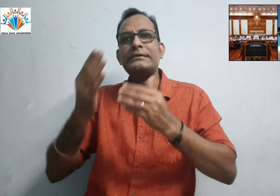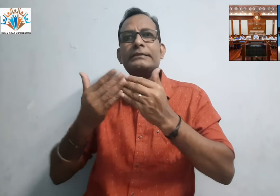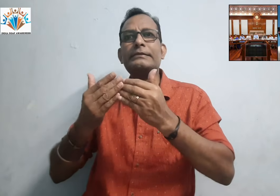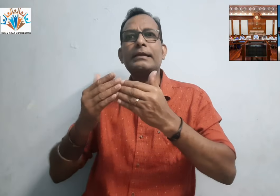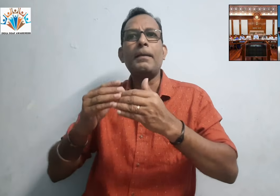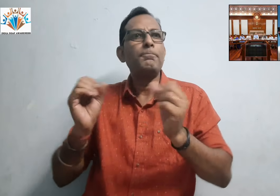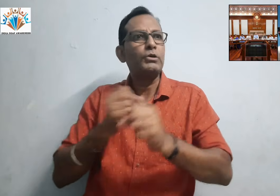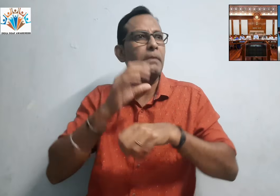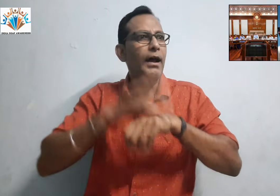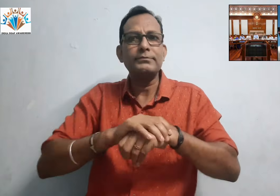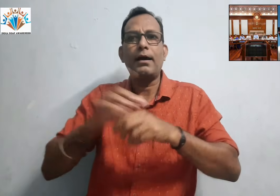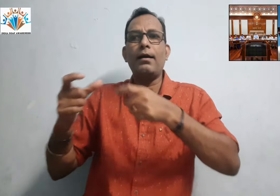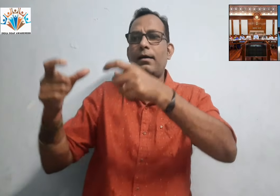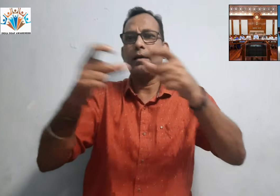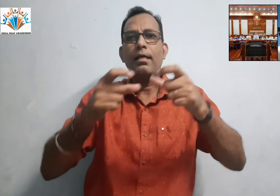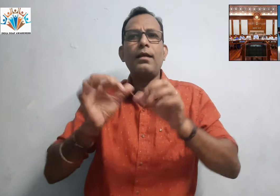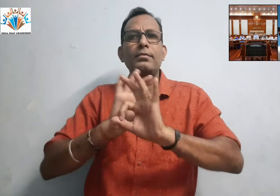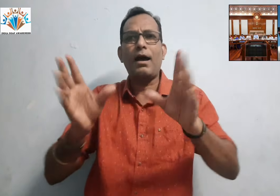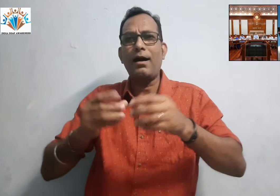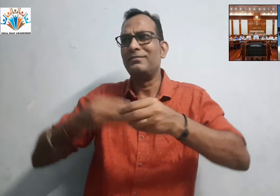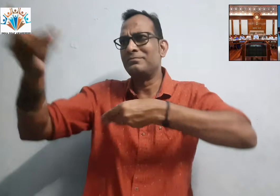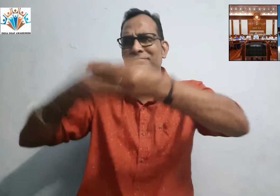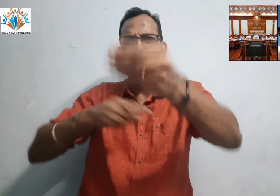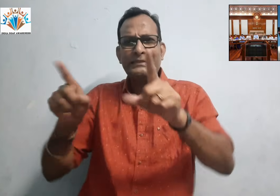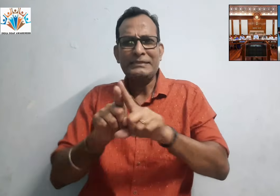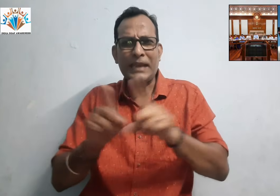it was the same